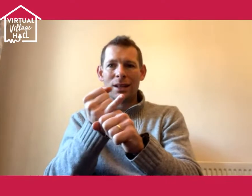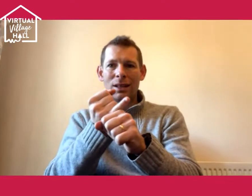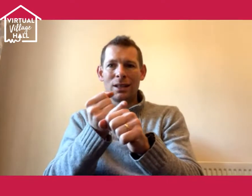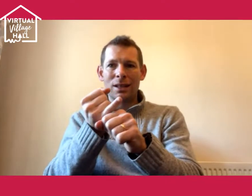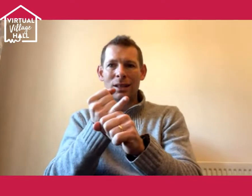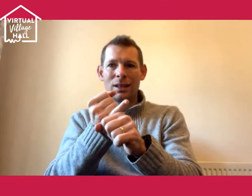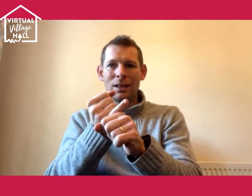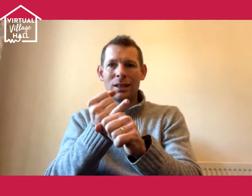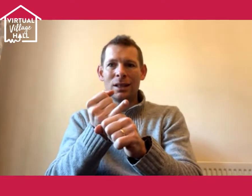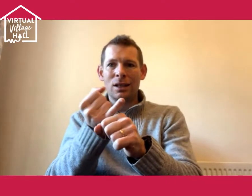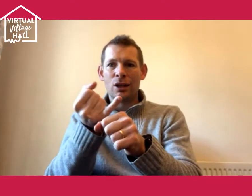Grey.